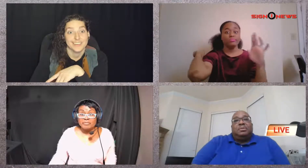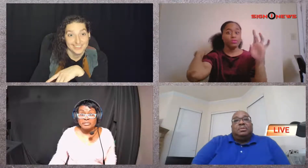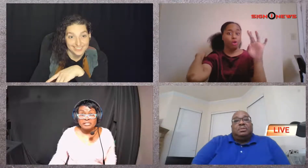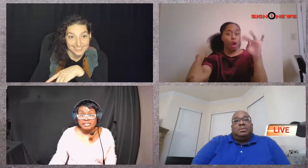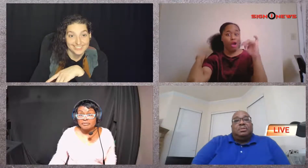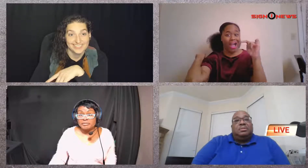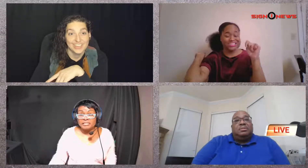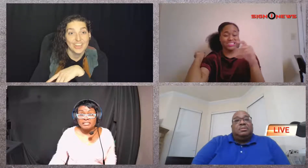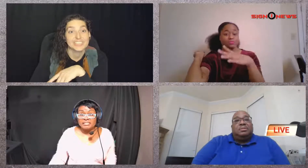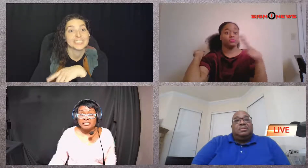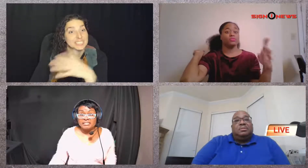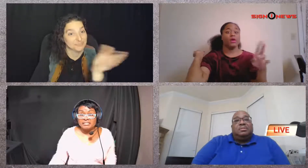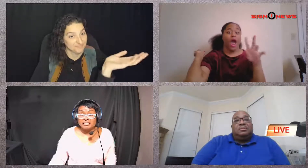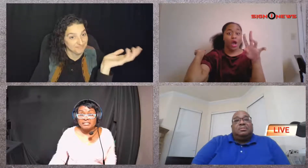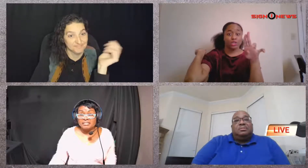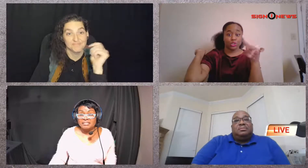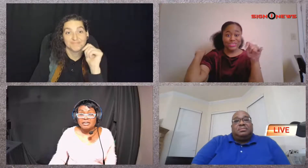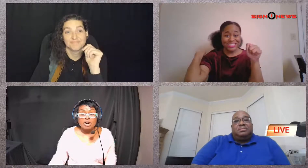And the university accepted me.